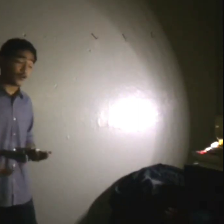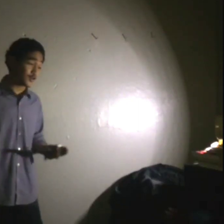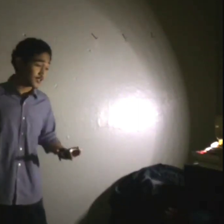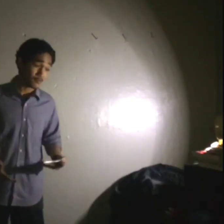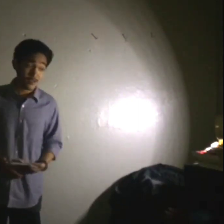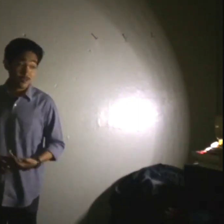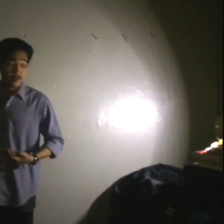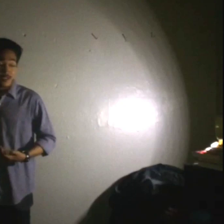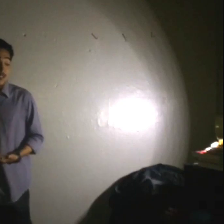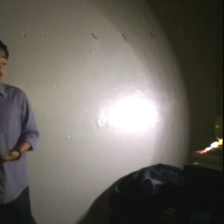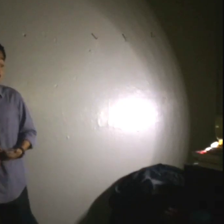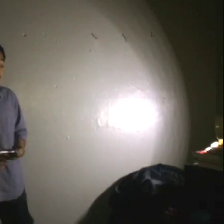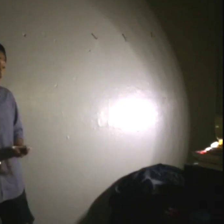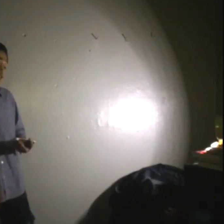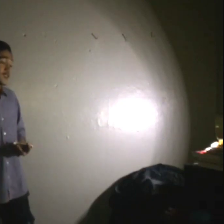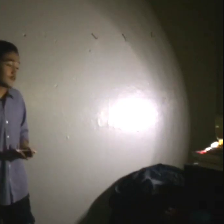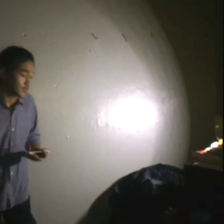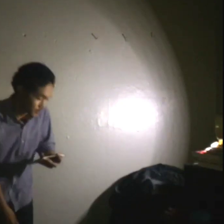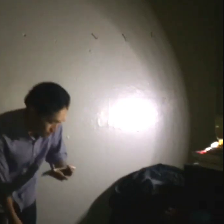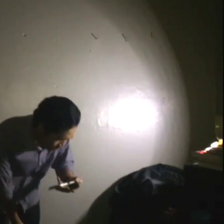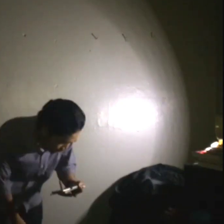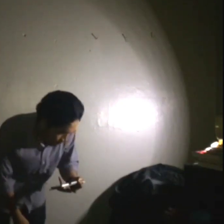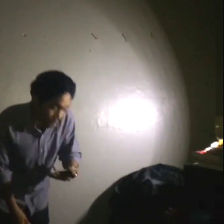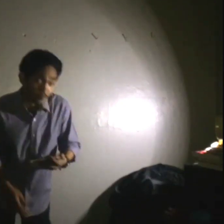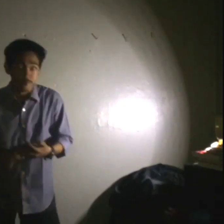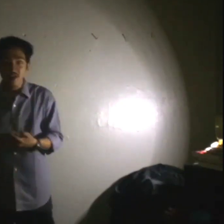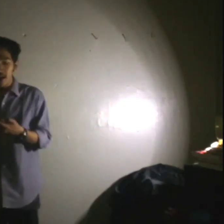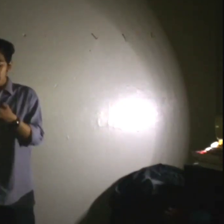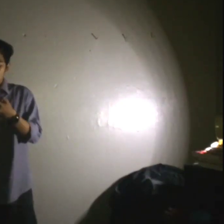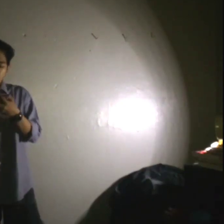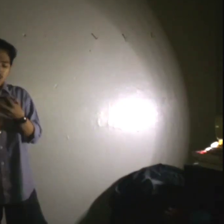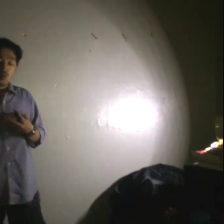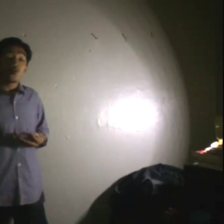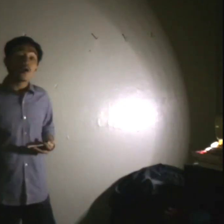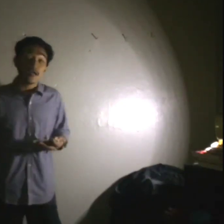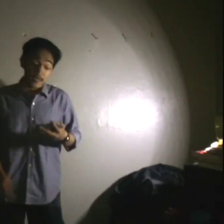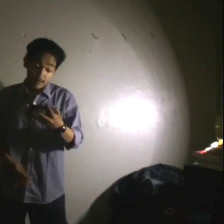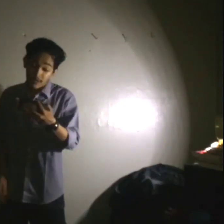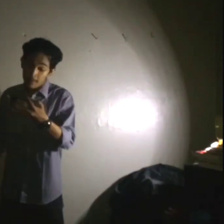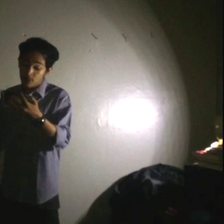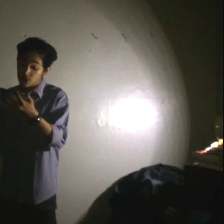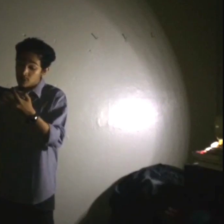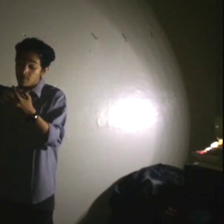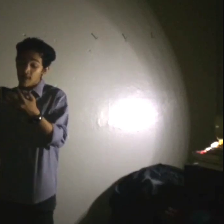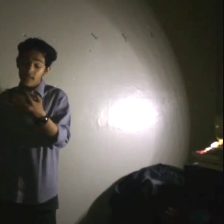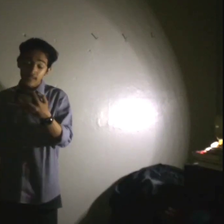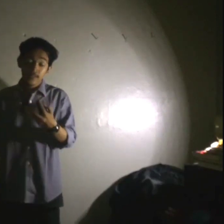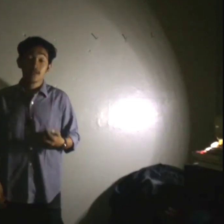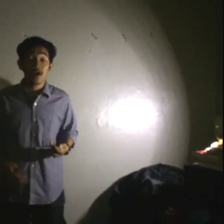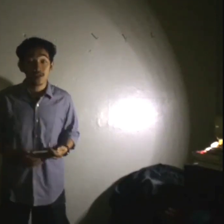the participants in today's workshop. Well, What an incredible workshop we had. There are so